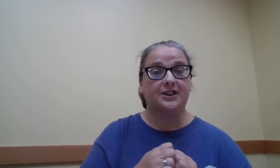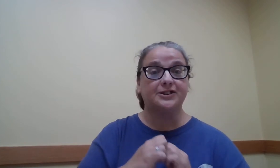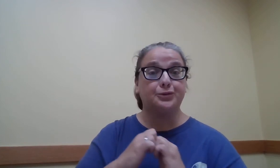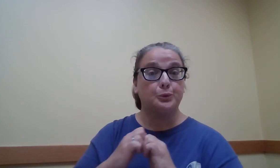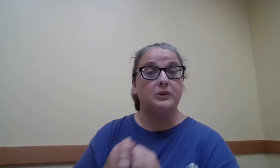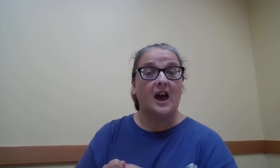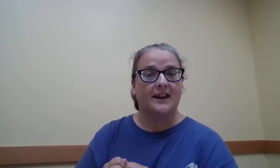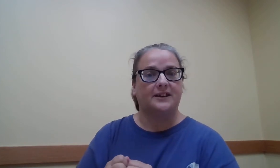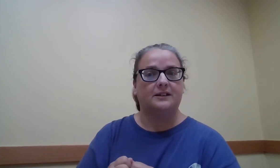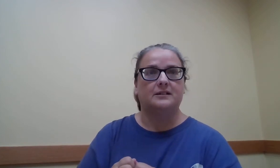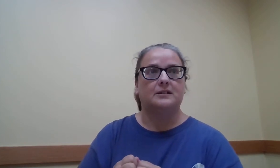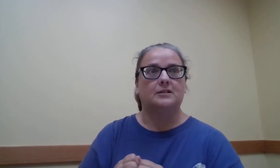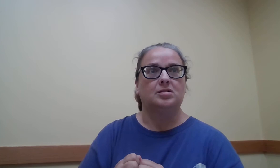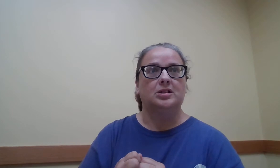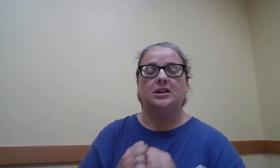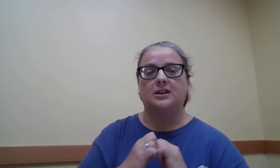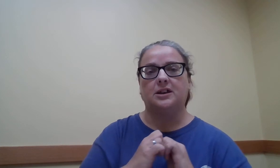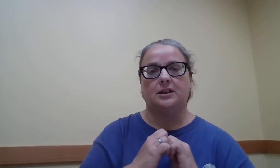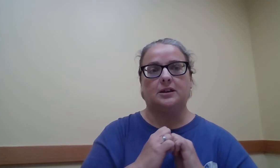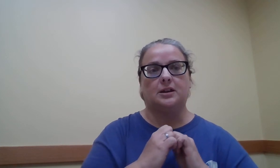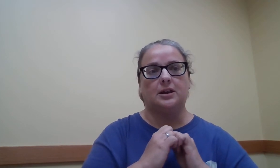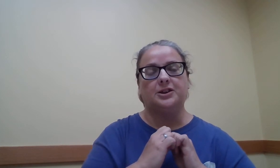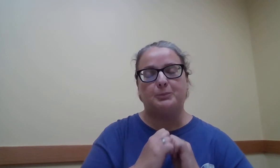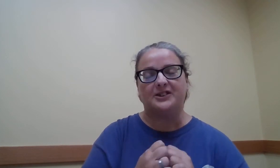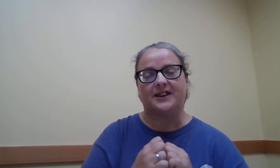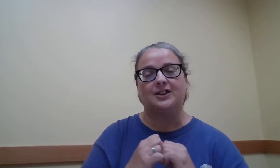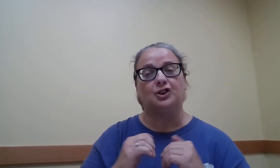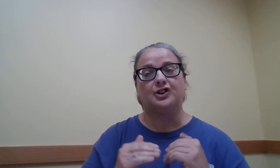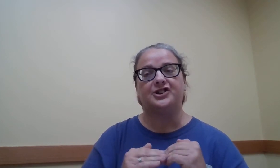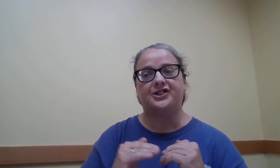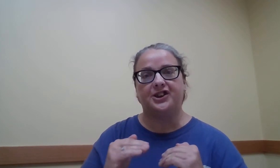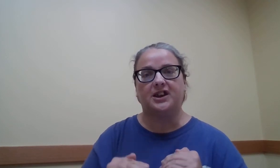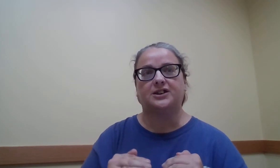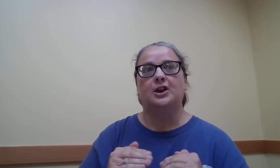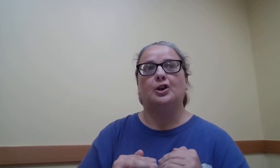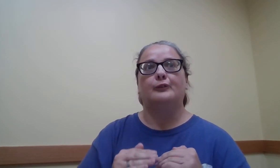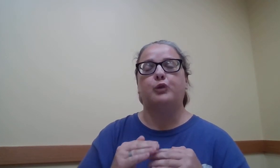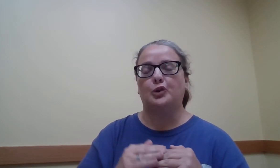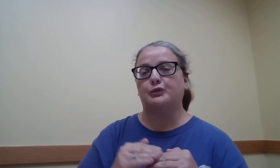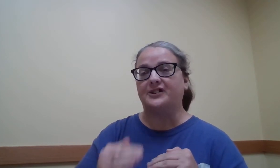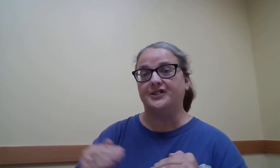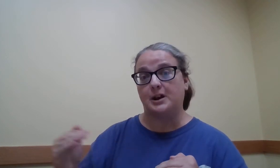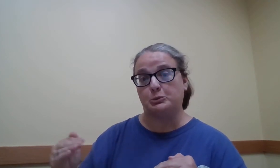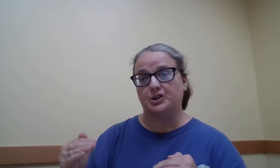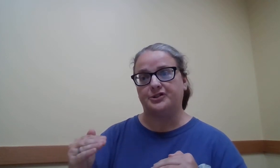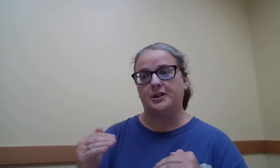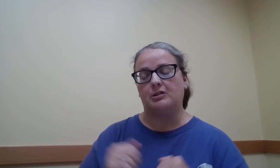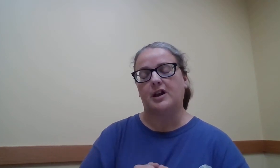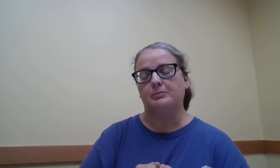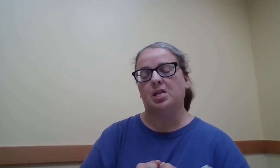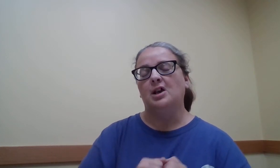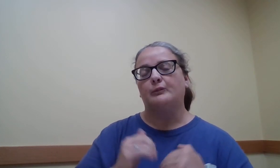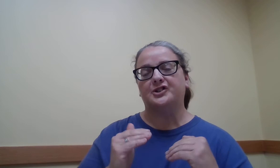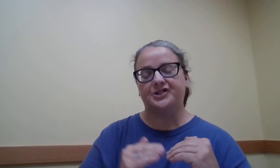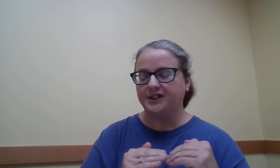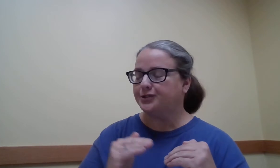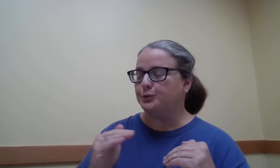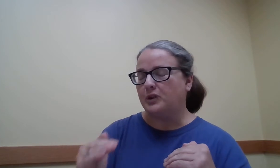6 through 9 is basic, and you're going to see it for the rest of the numbers, okay? For 6 through